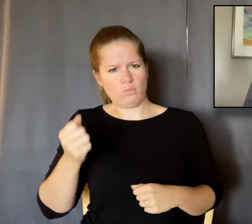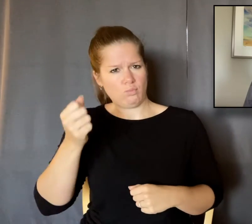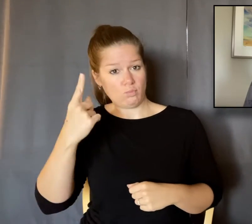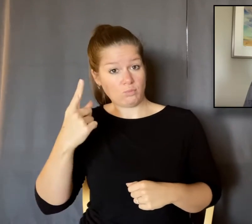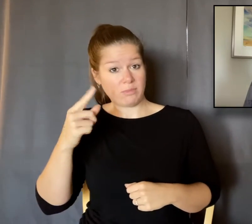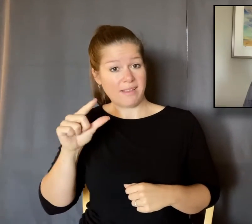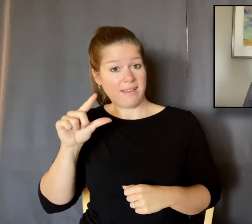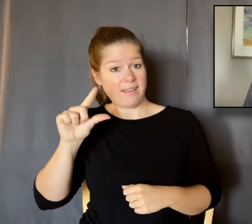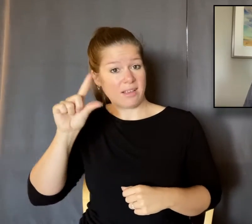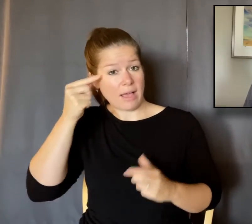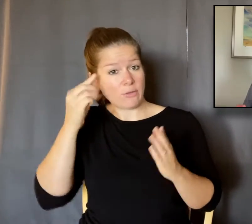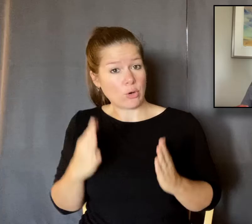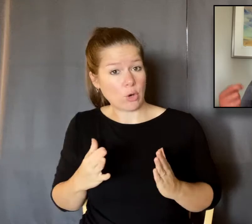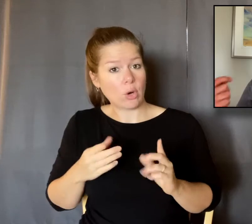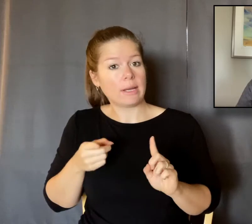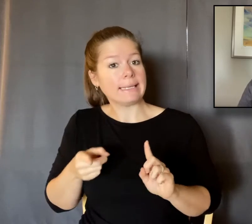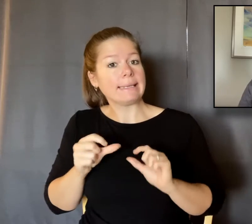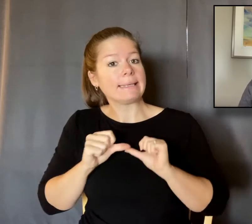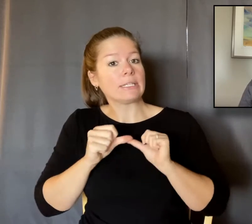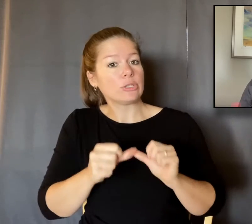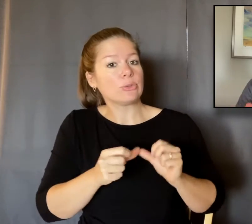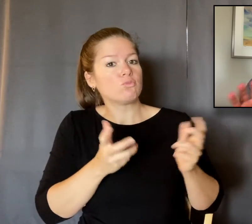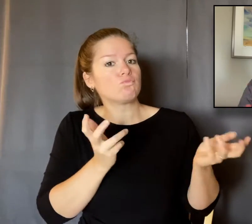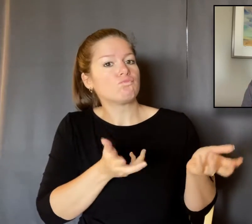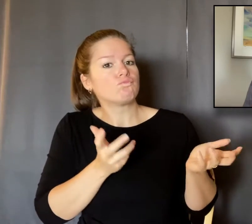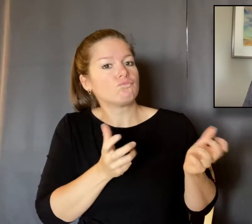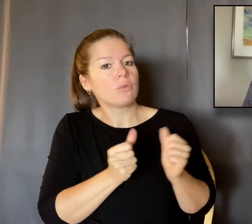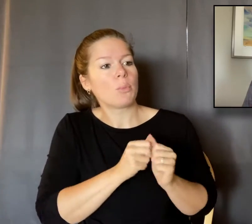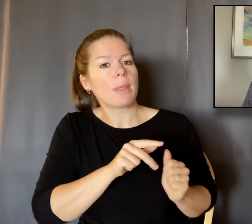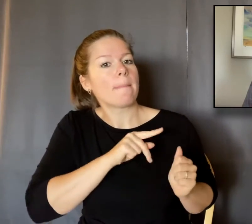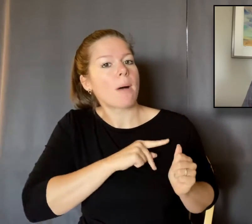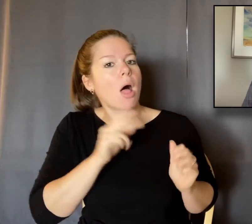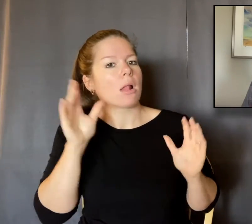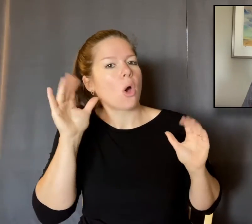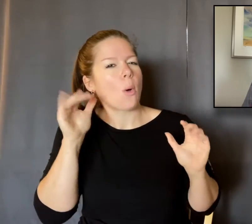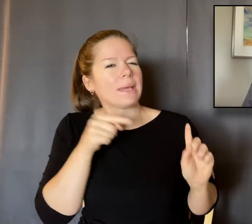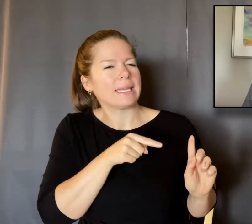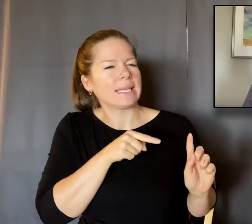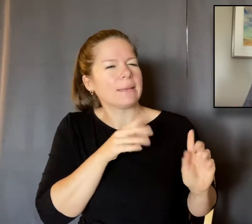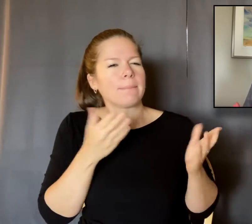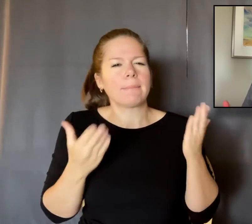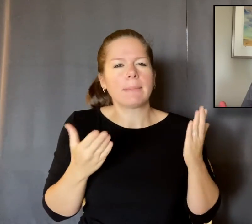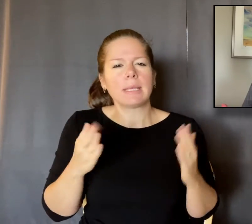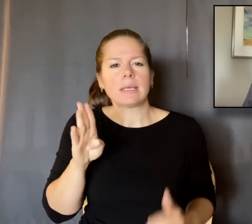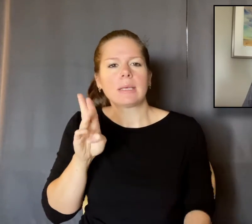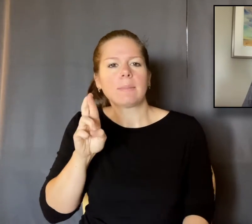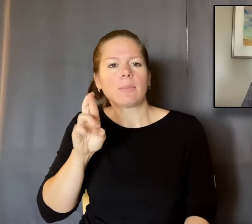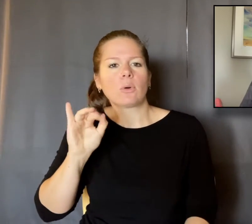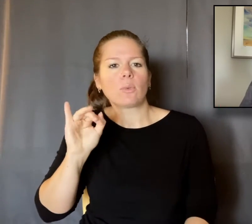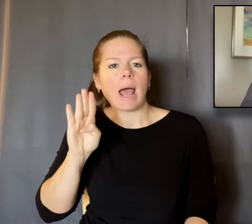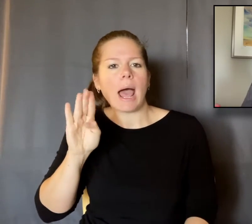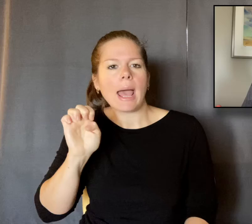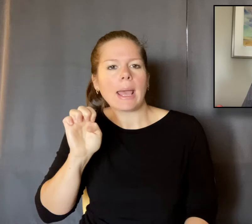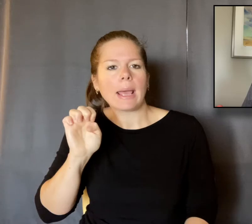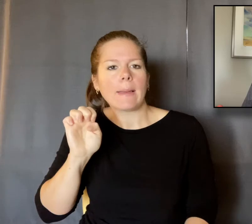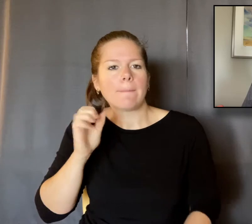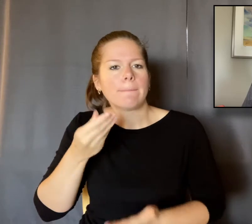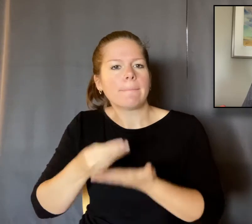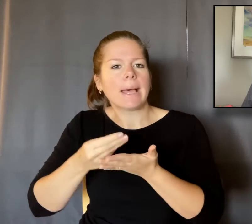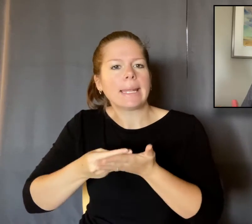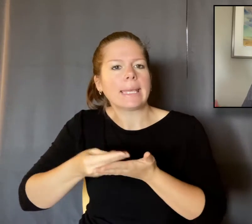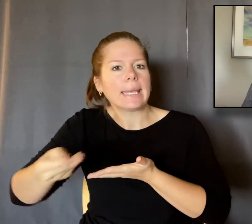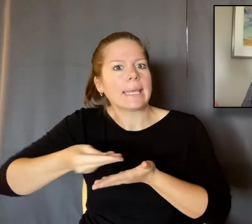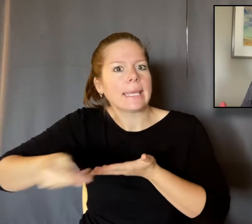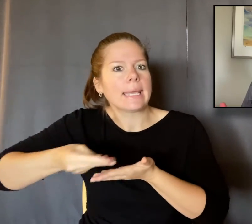kept talking with Paul in hopes that he would bribe him. This was common back then. Perhaps he thought Paul had a little money. He had some good support from the